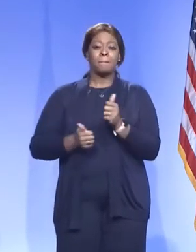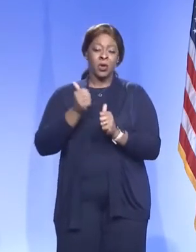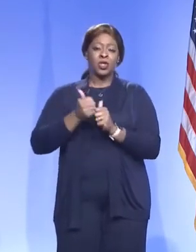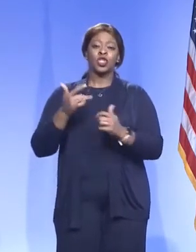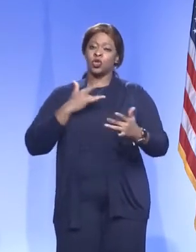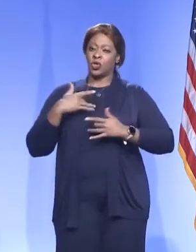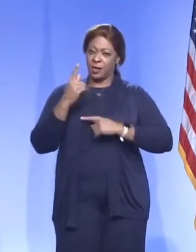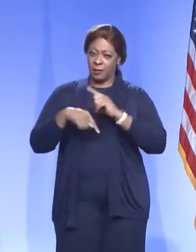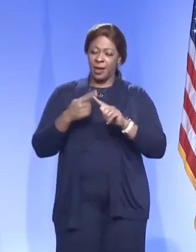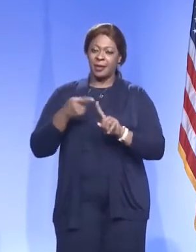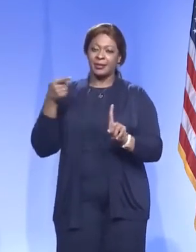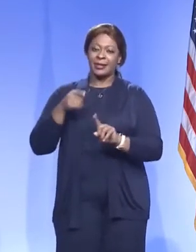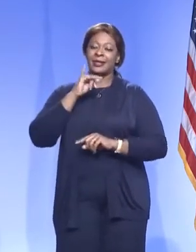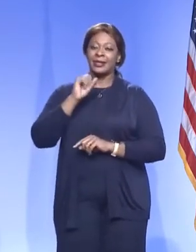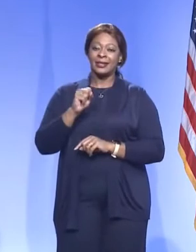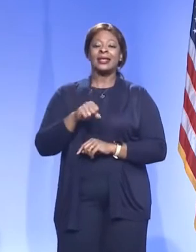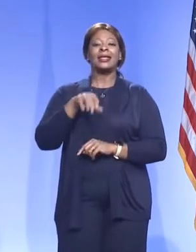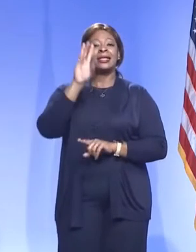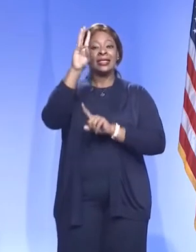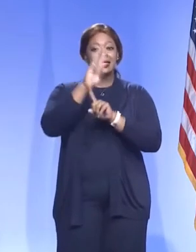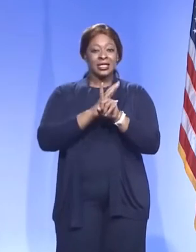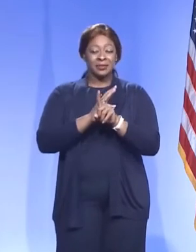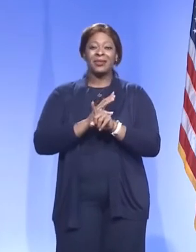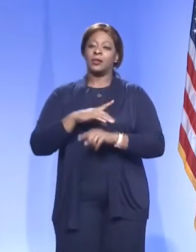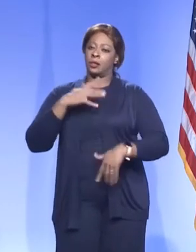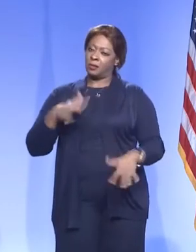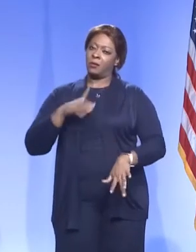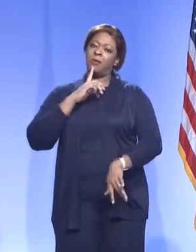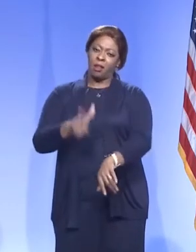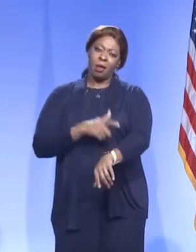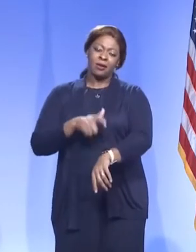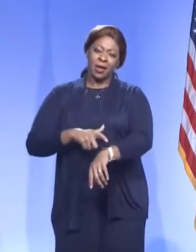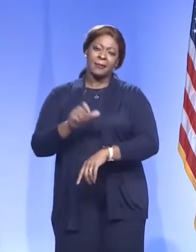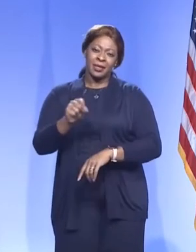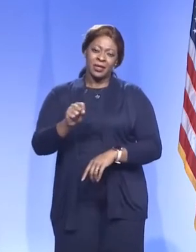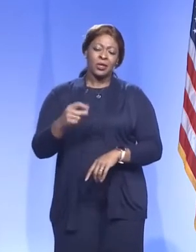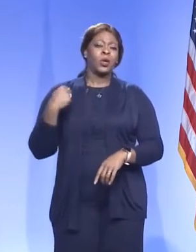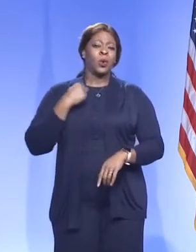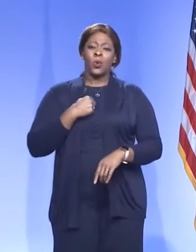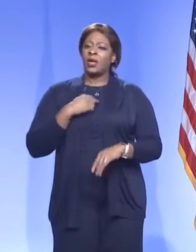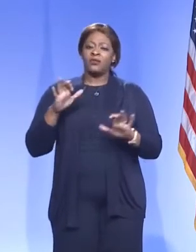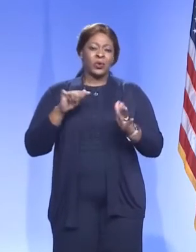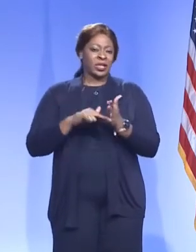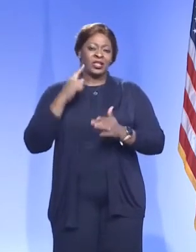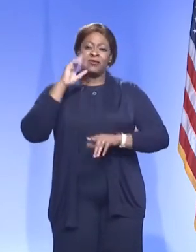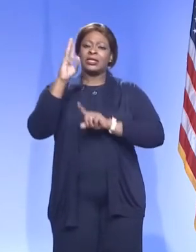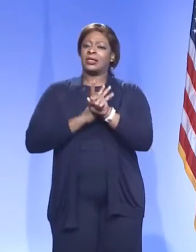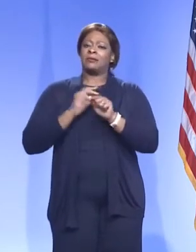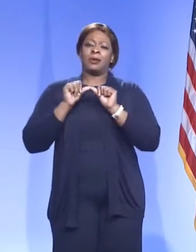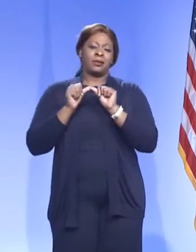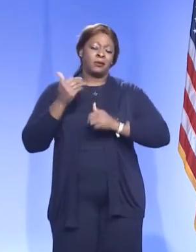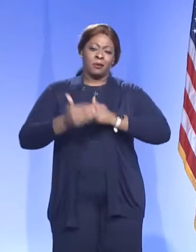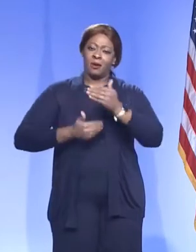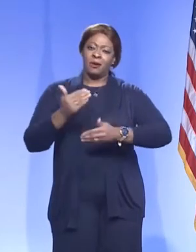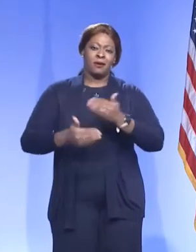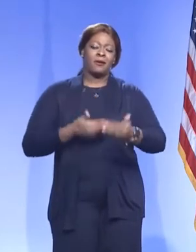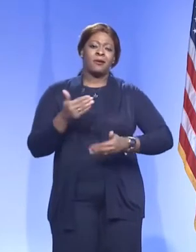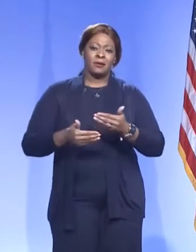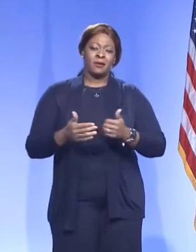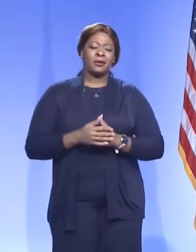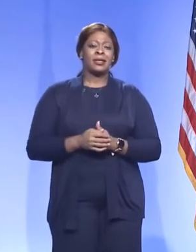to previous months. So for surveillance purposes, the amount of testing that's going on is able